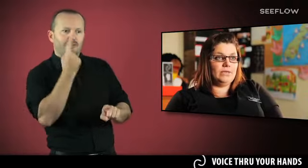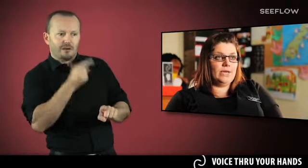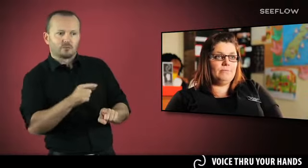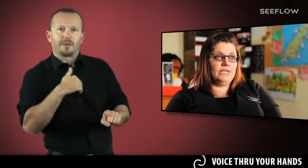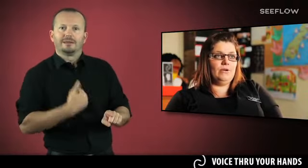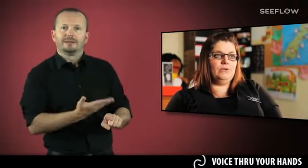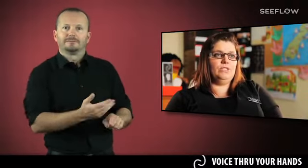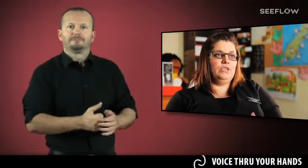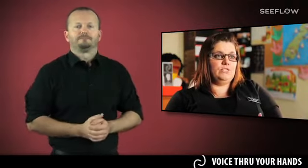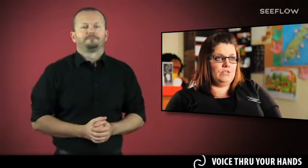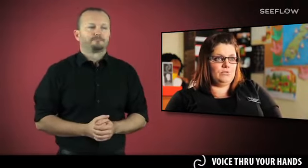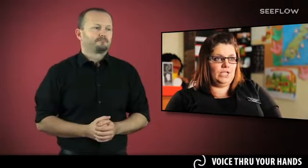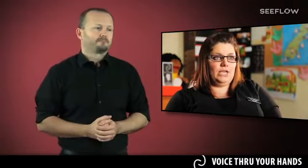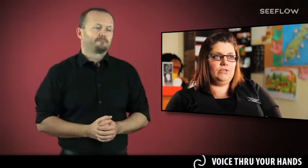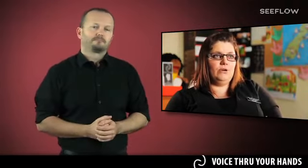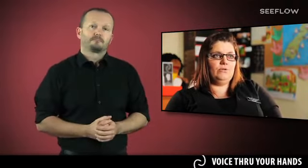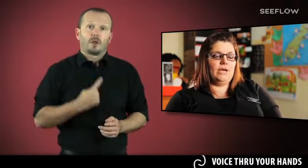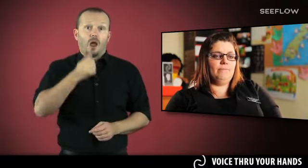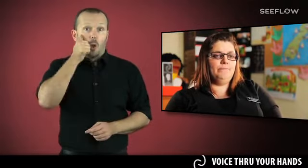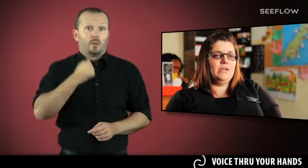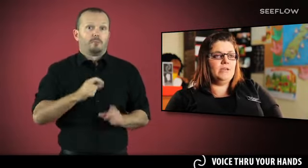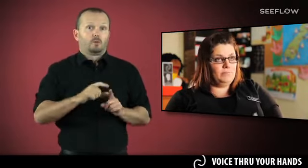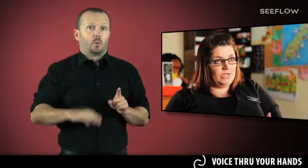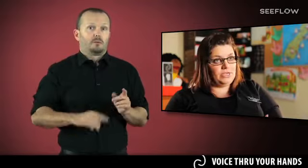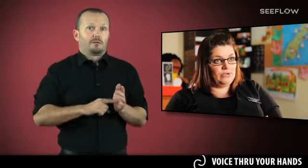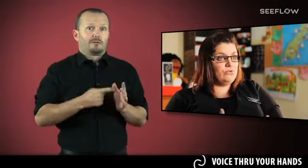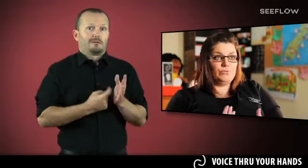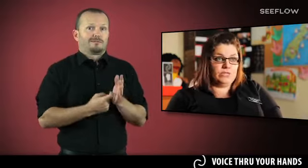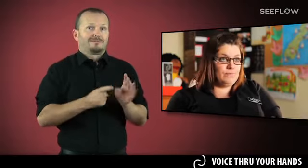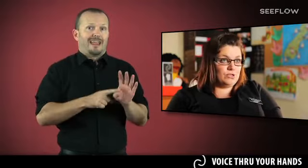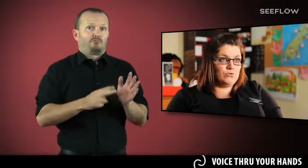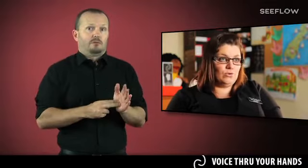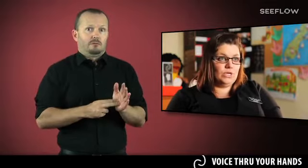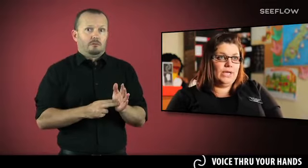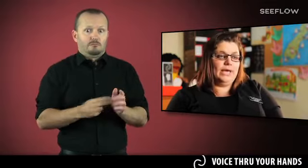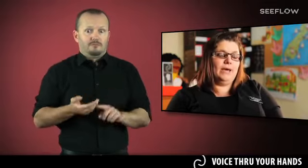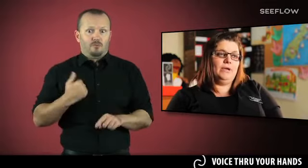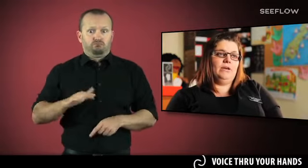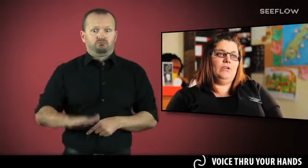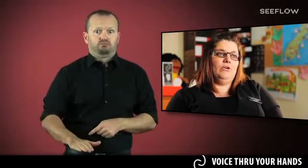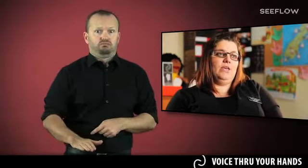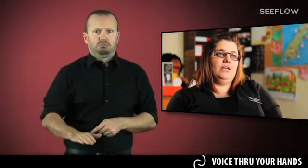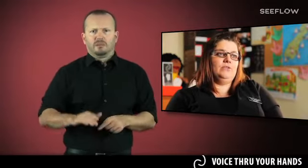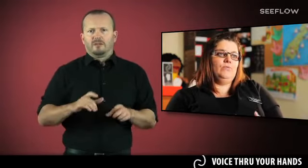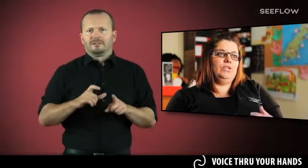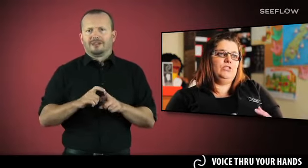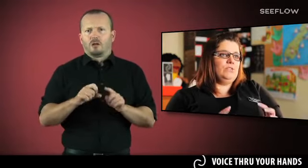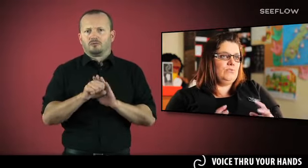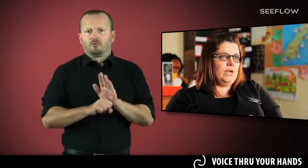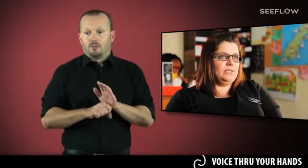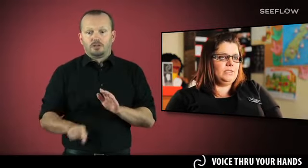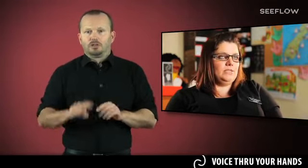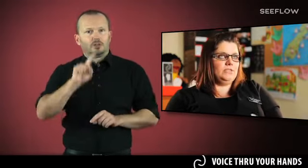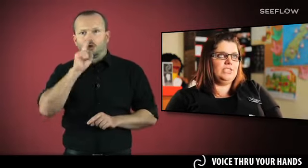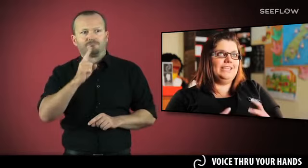daughter, Taryn, when she was little, she had no communication at all. She wasn't able to talk. And I know that when she